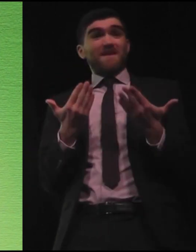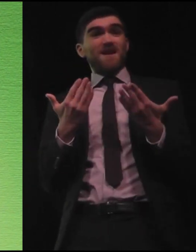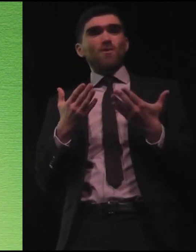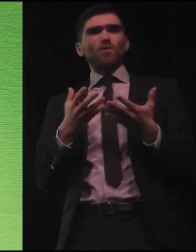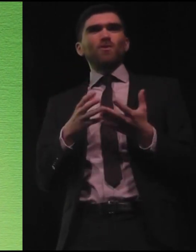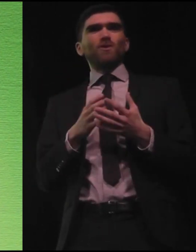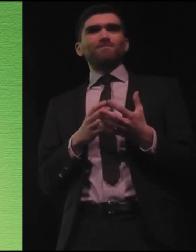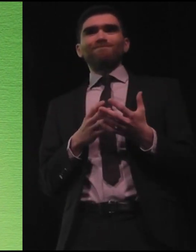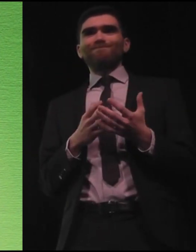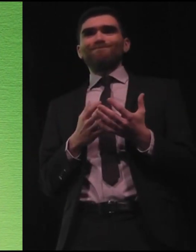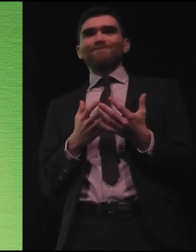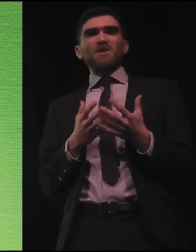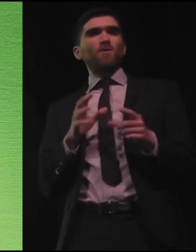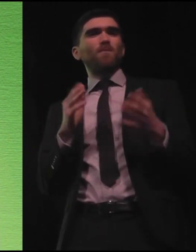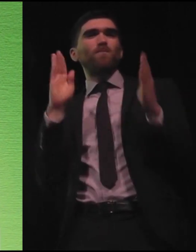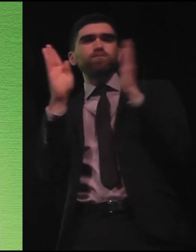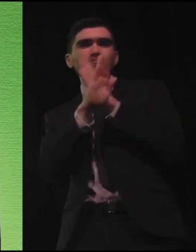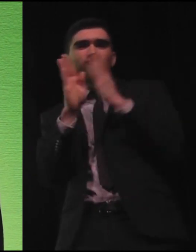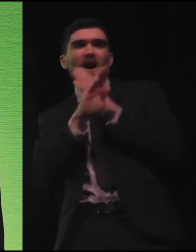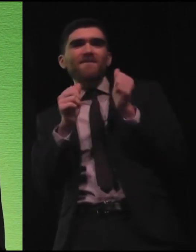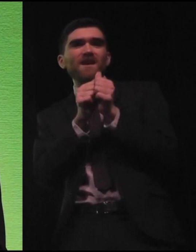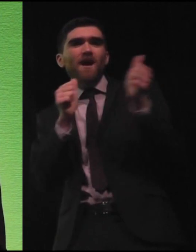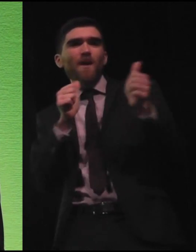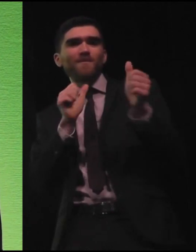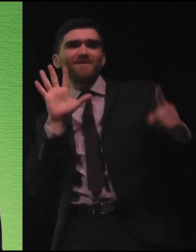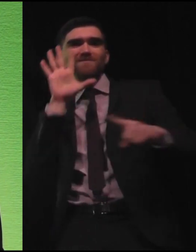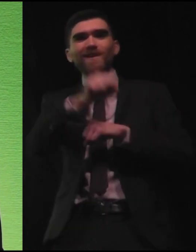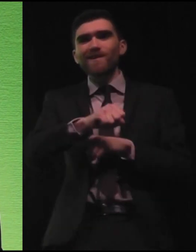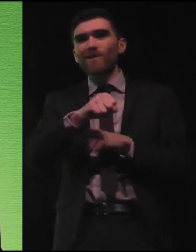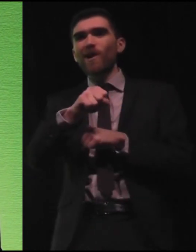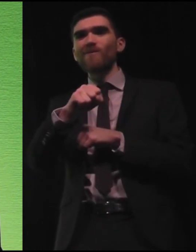is no moment for half measures.